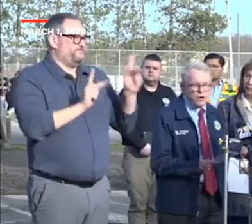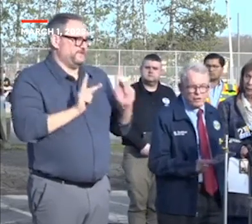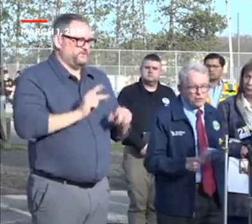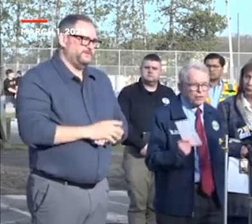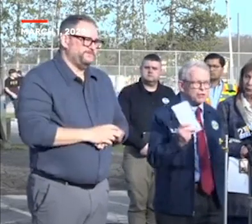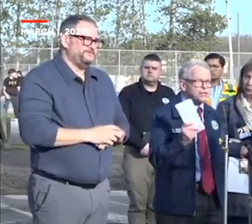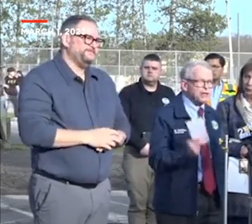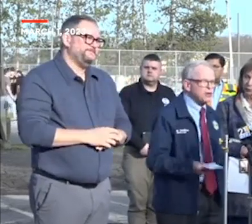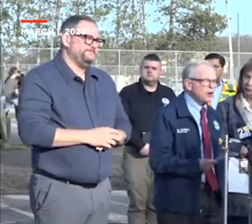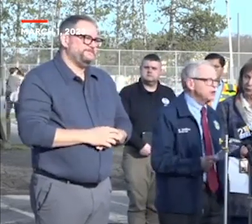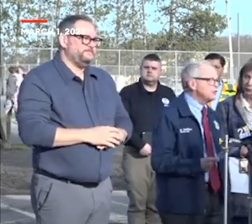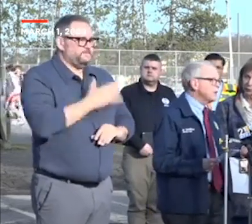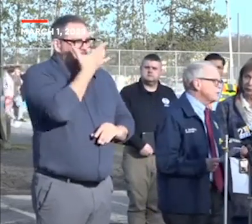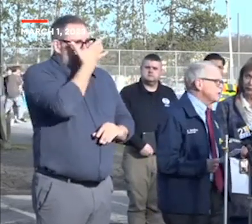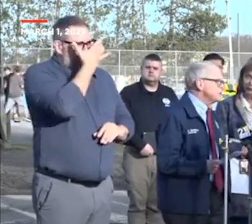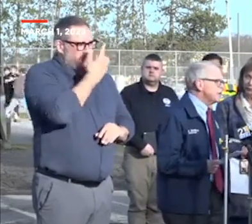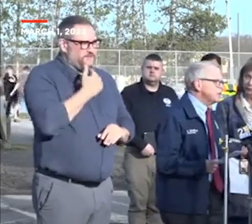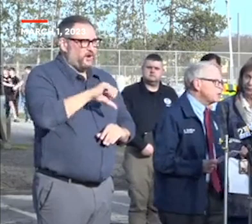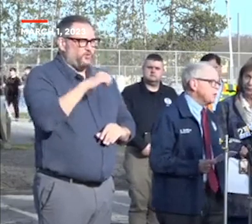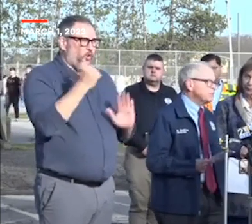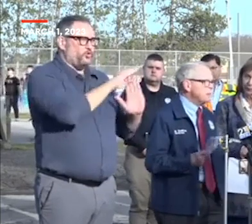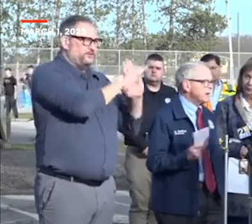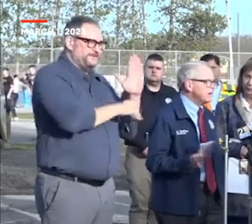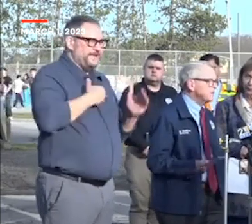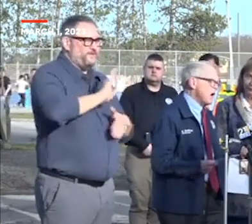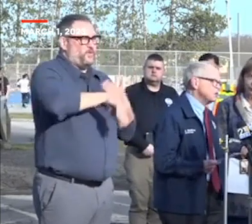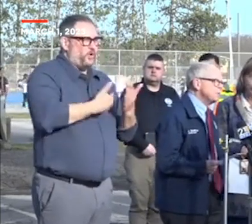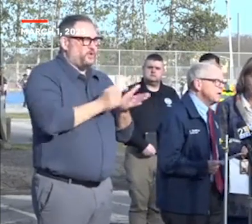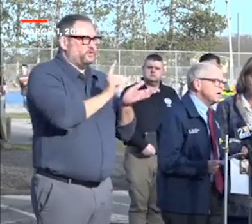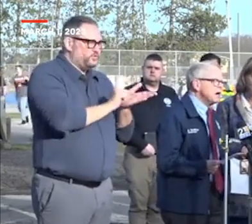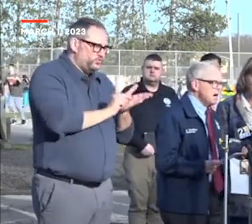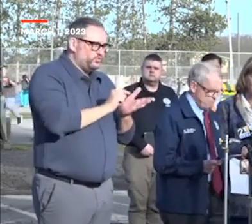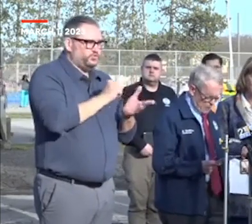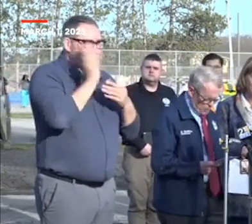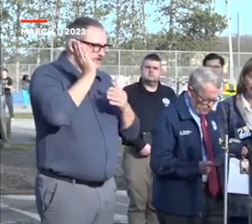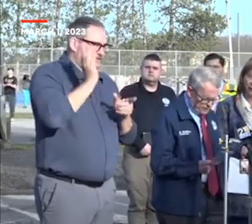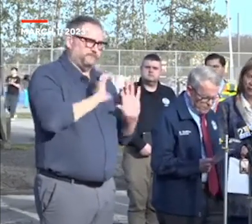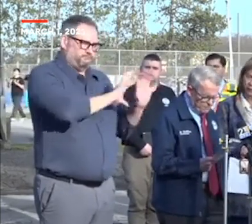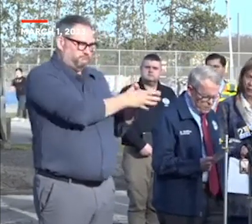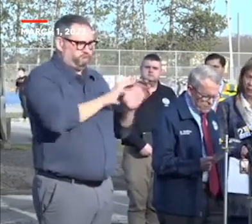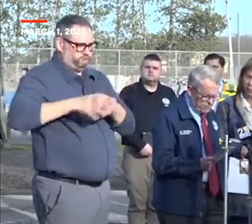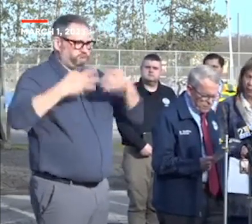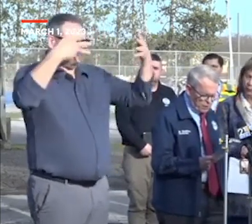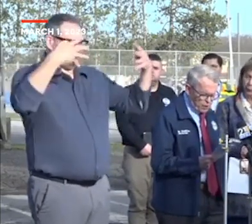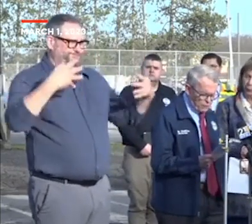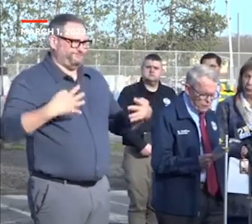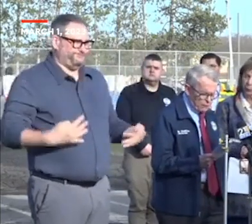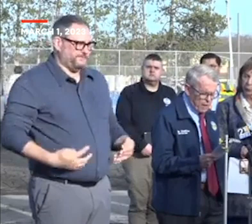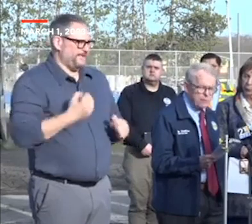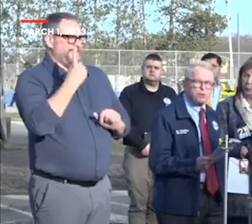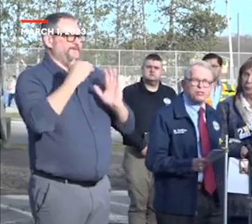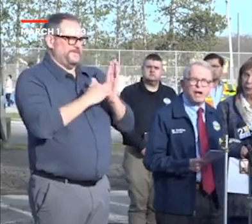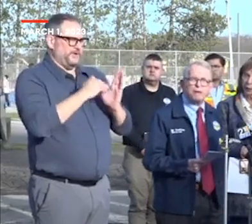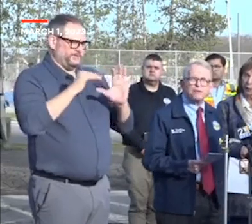Actually, on another list that gets all our news releases, I think we're up to about 11,000. But I want to make this very, very clear